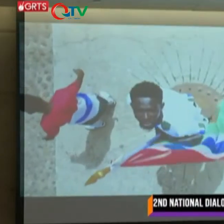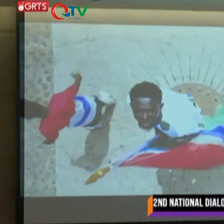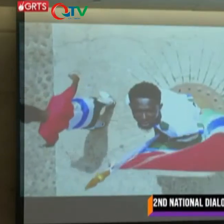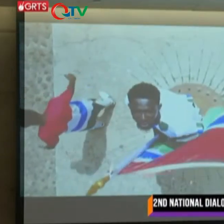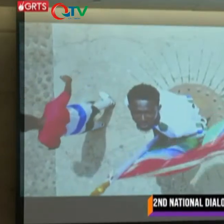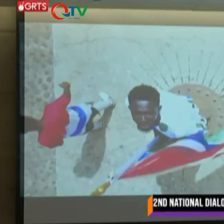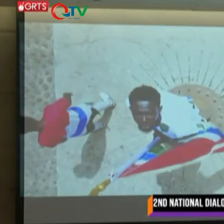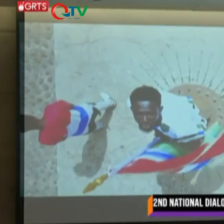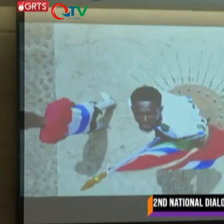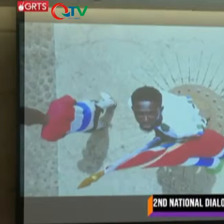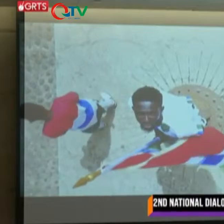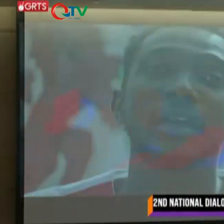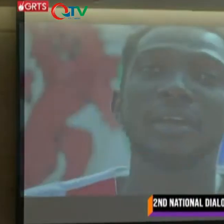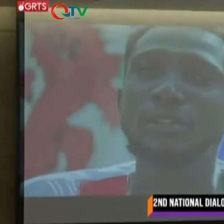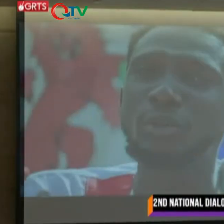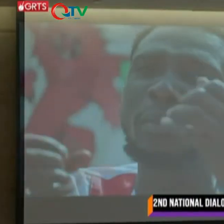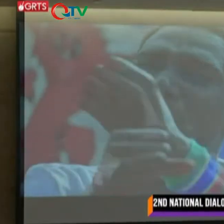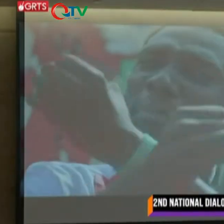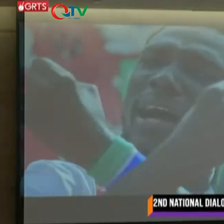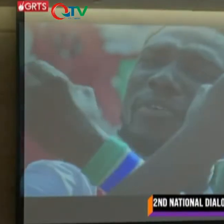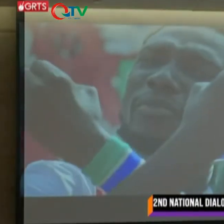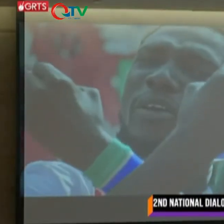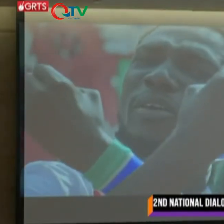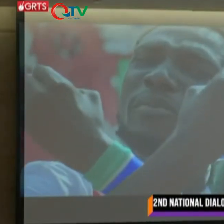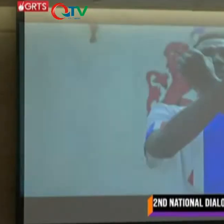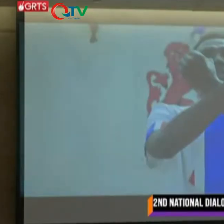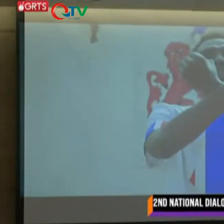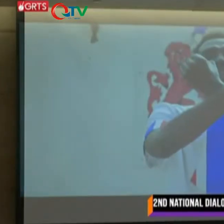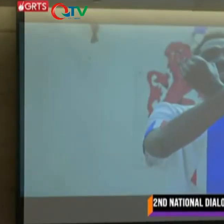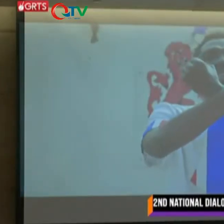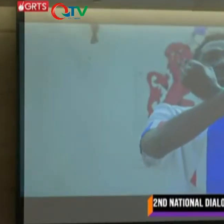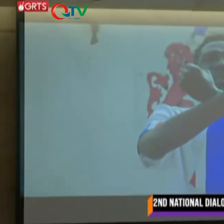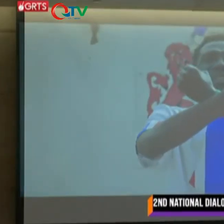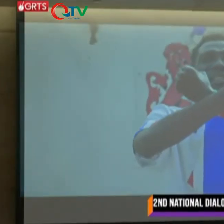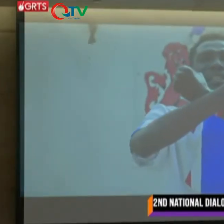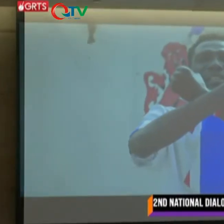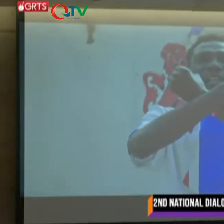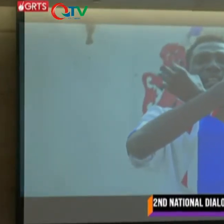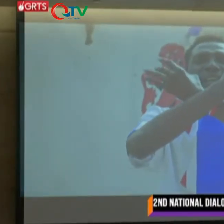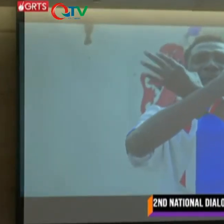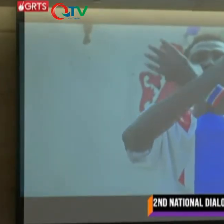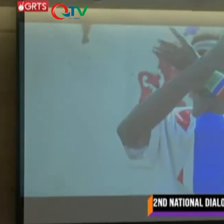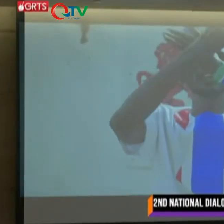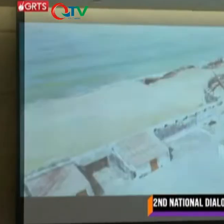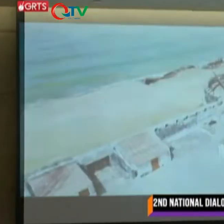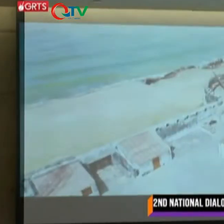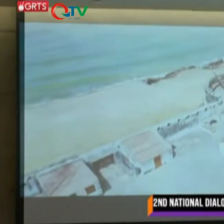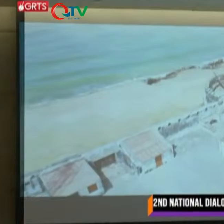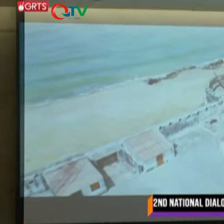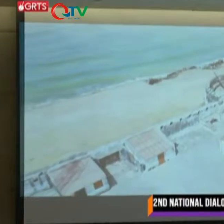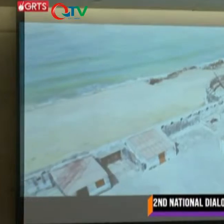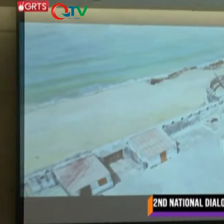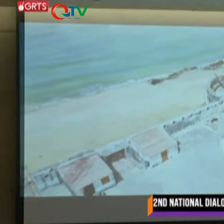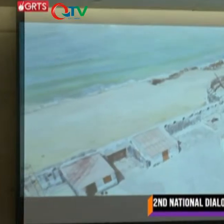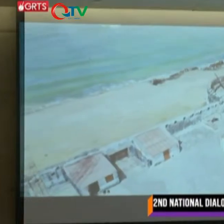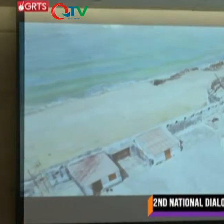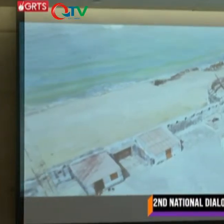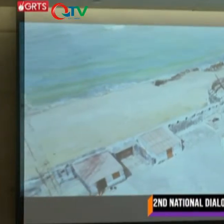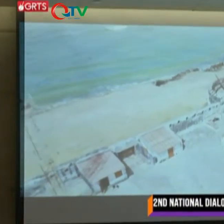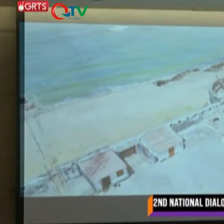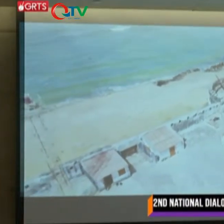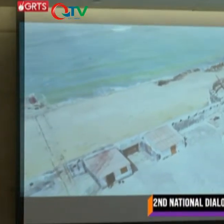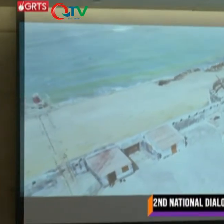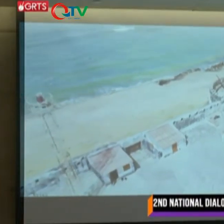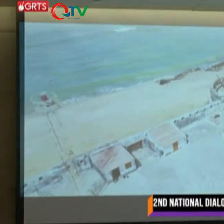its story to be told. To Papa and Mom, colonial masters. Now we free and growing, shiny